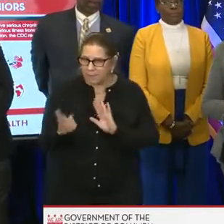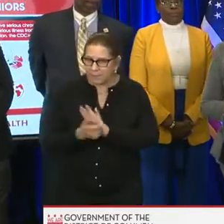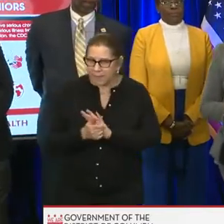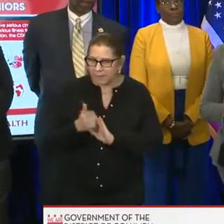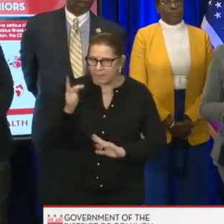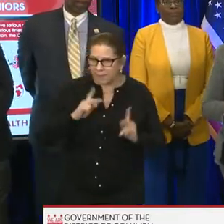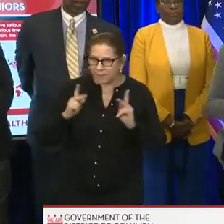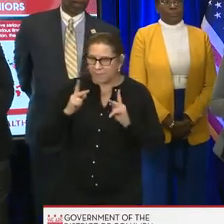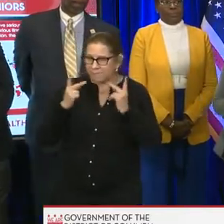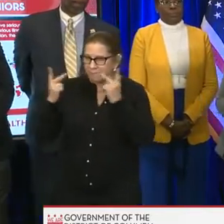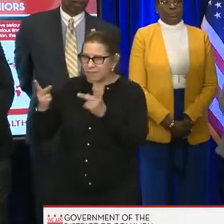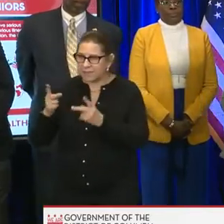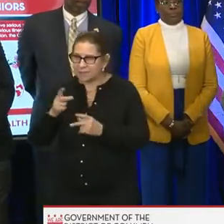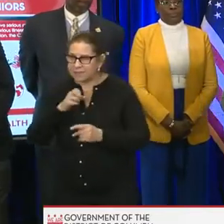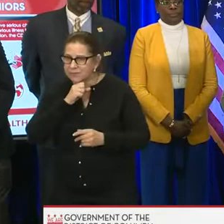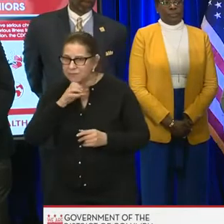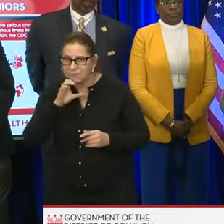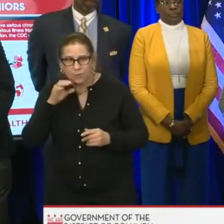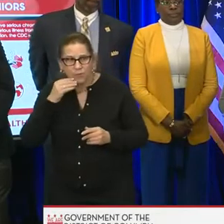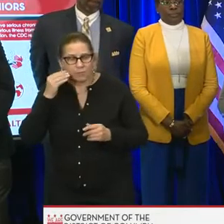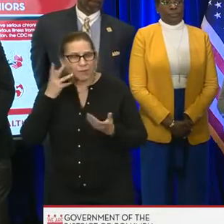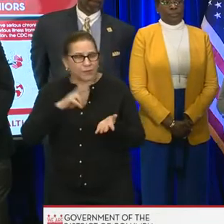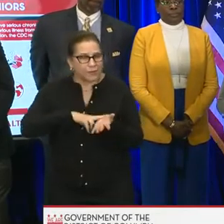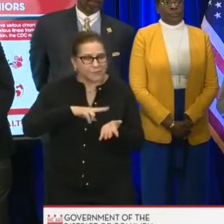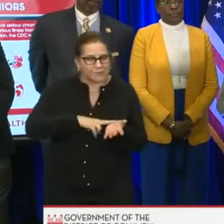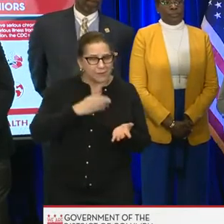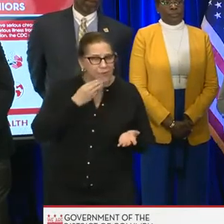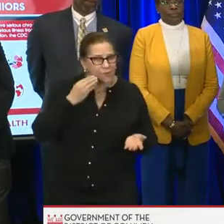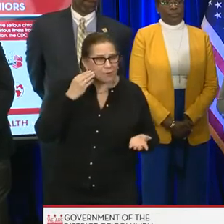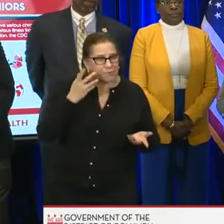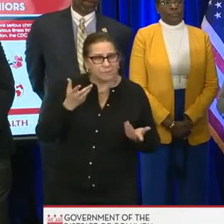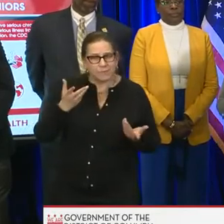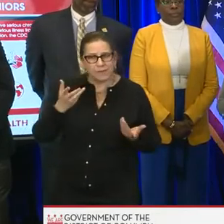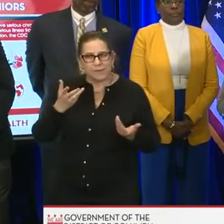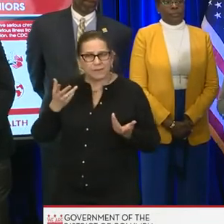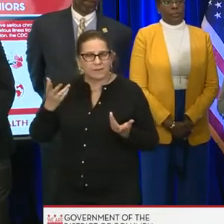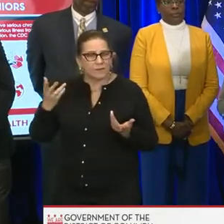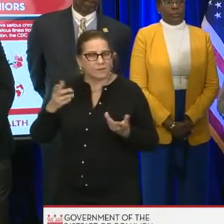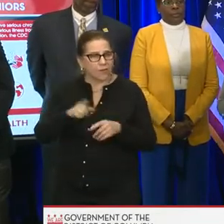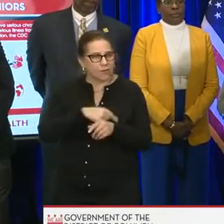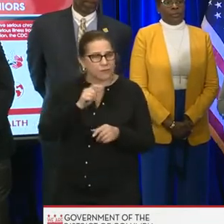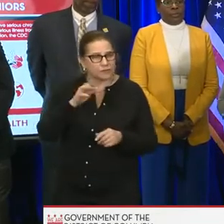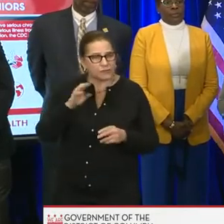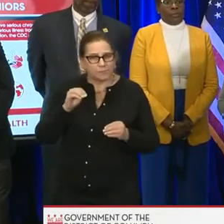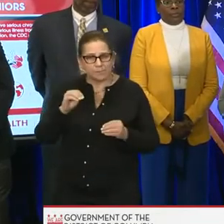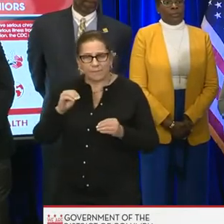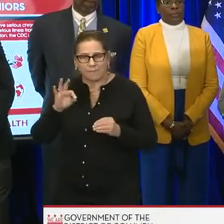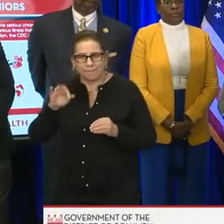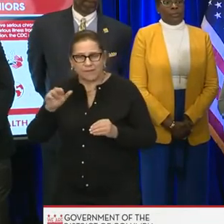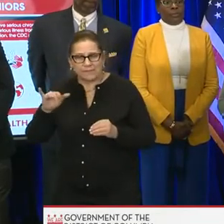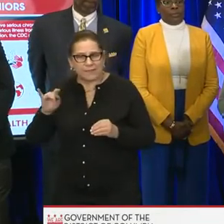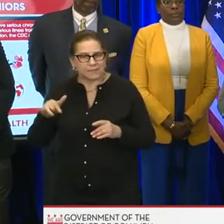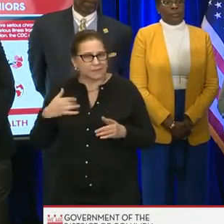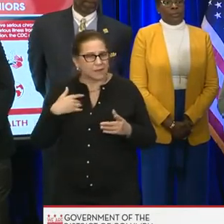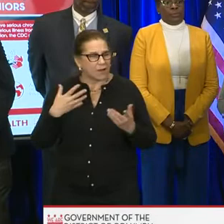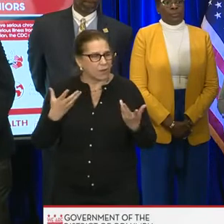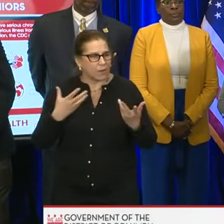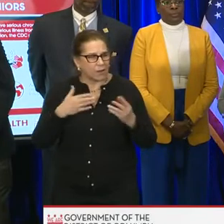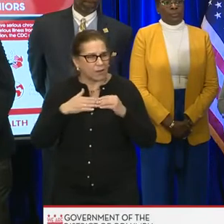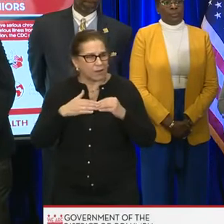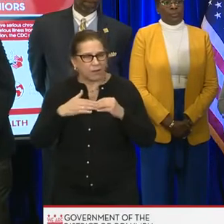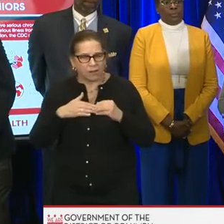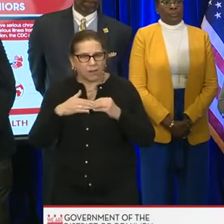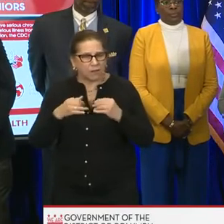vulnerable populations, and we'll likely have updated guidance on that. We don't have anything to report right now. And then have you done anything as far